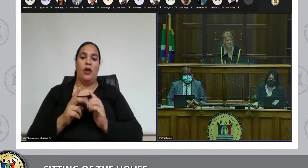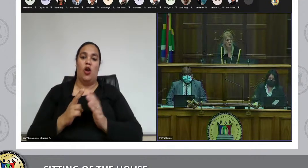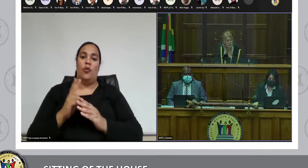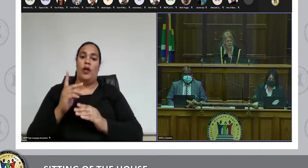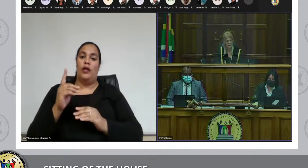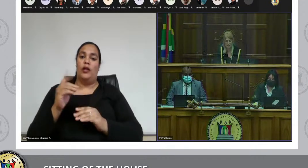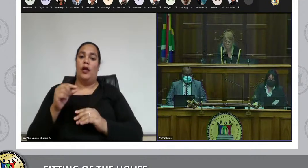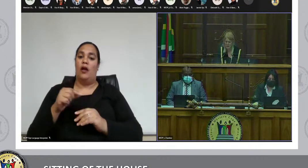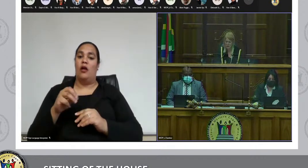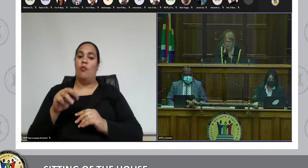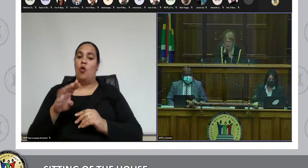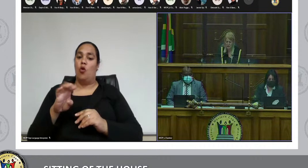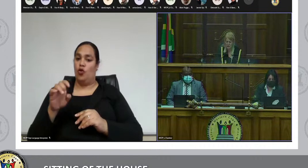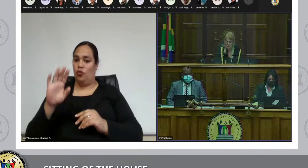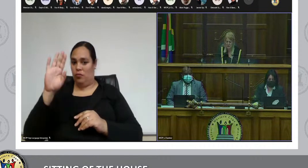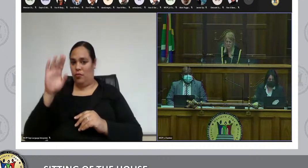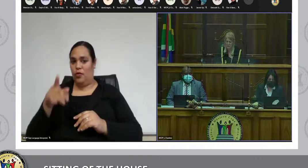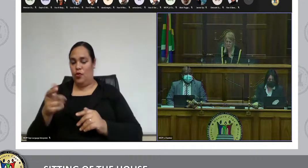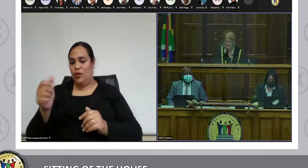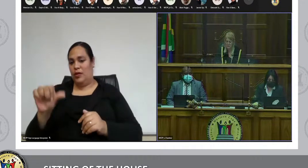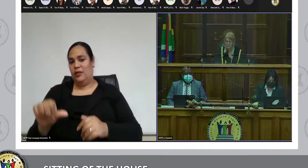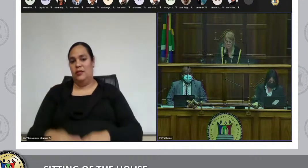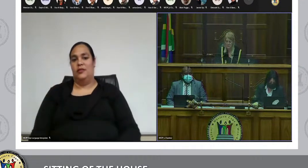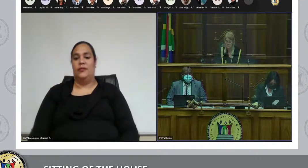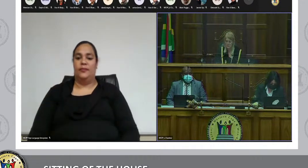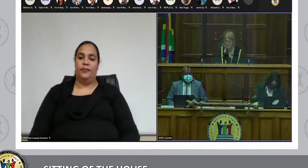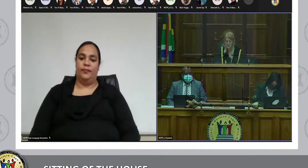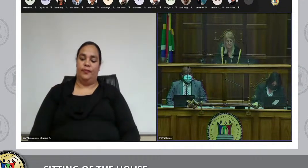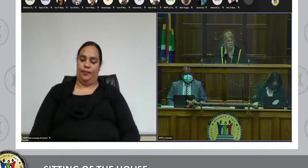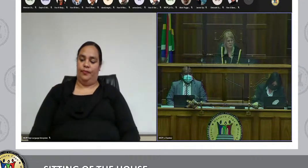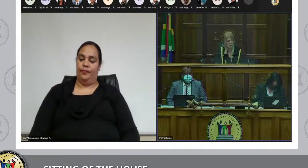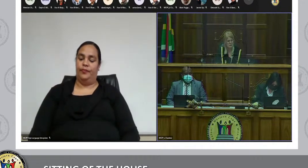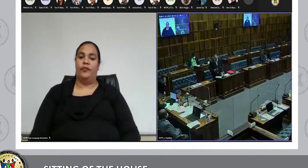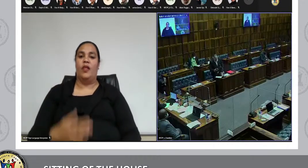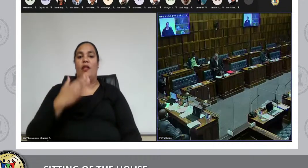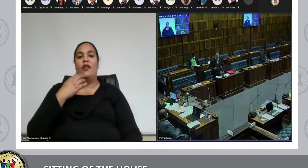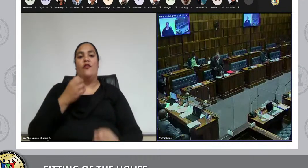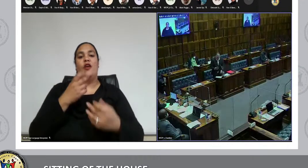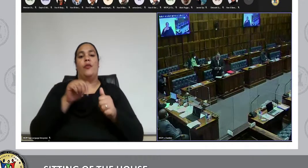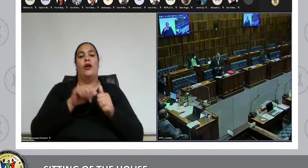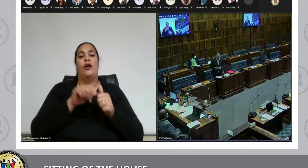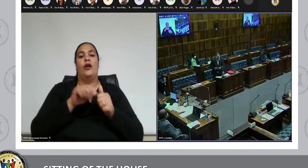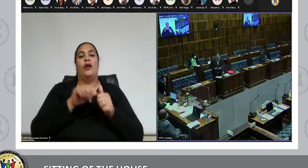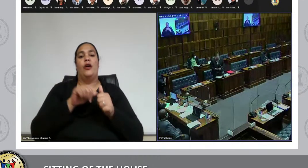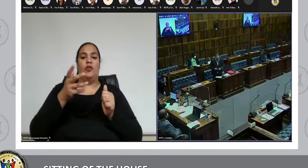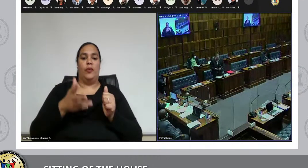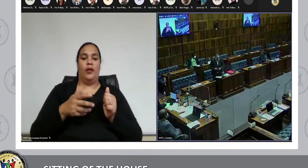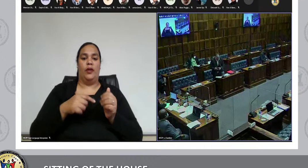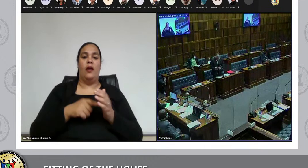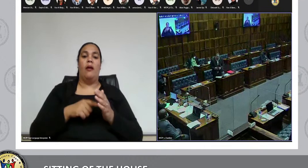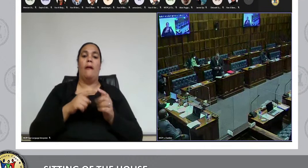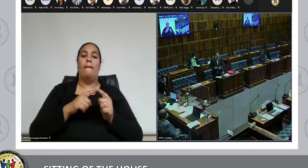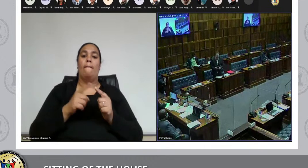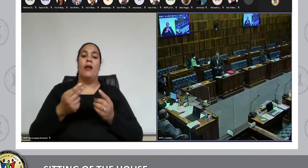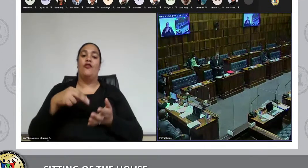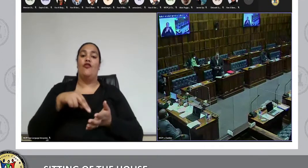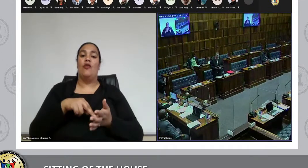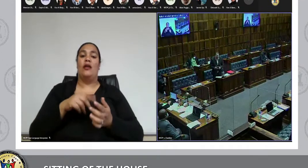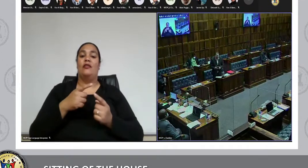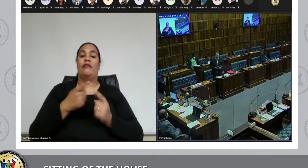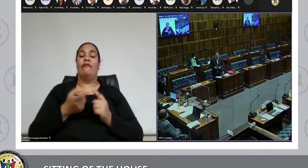Dugmore, you've put your hand up, so you are next. Thank you very much, Deputy Speaker. Arising from